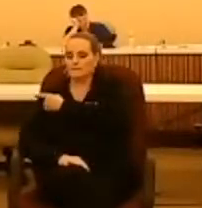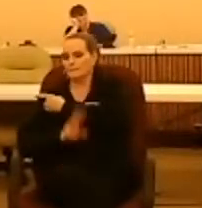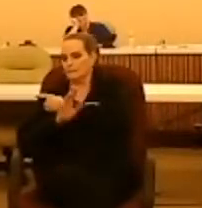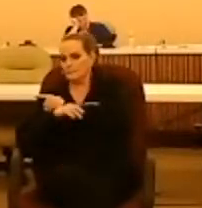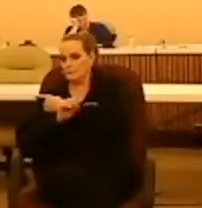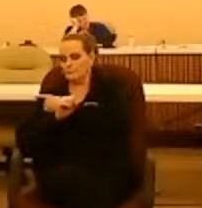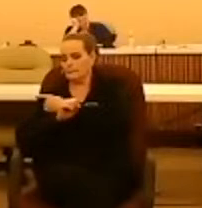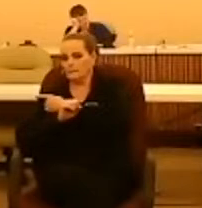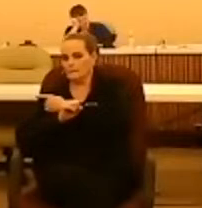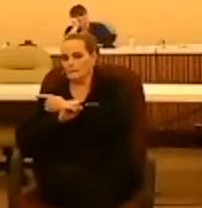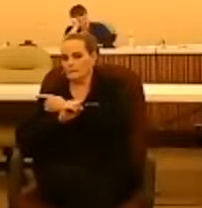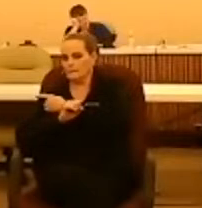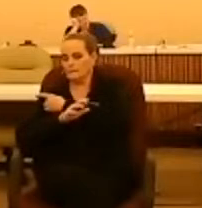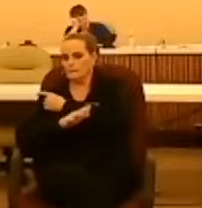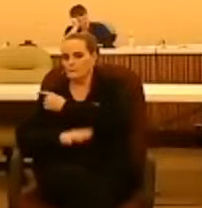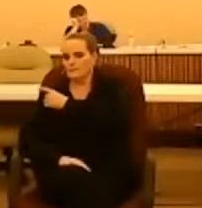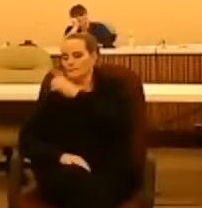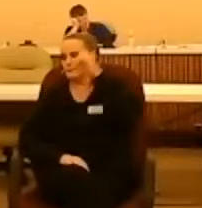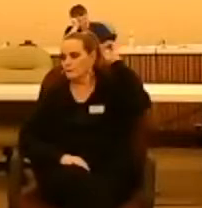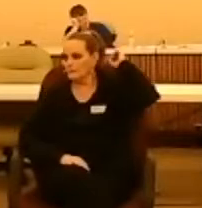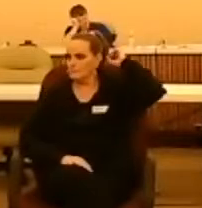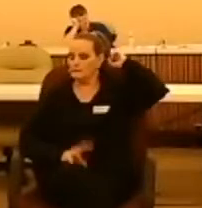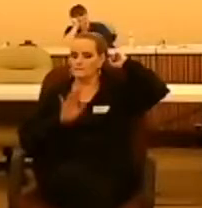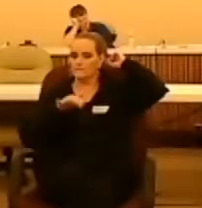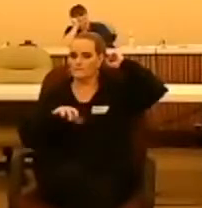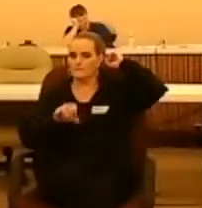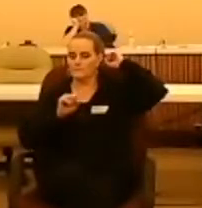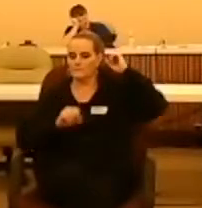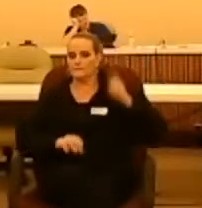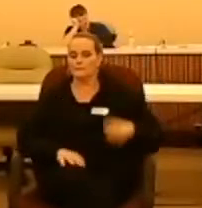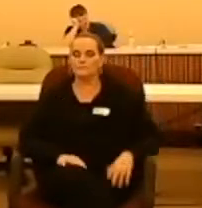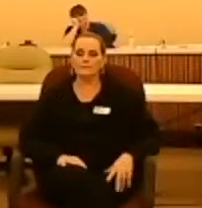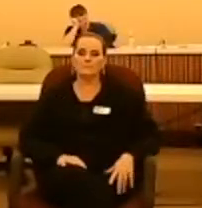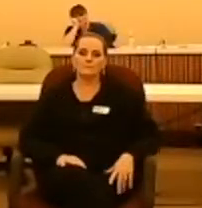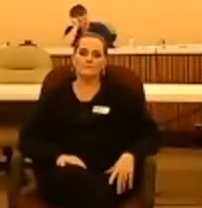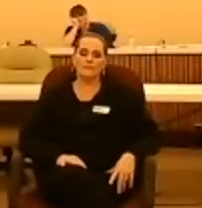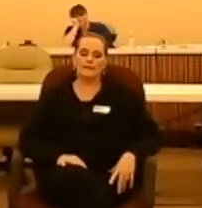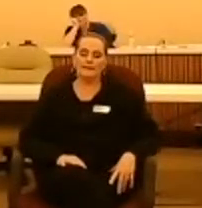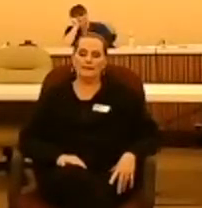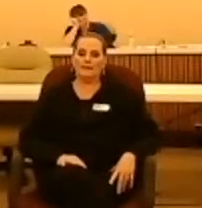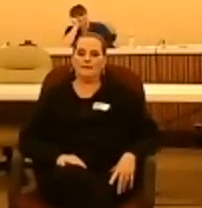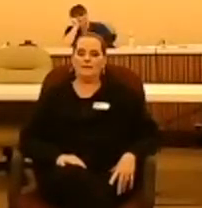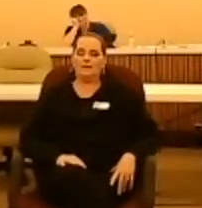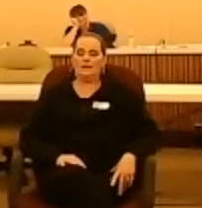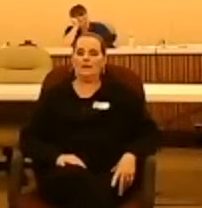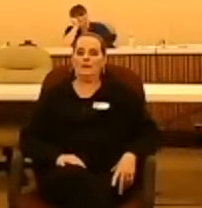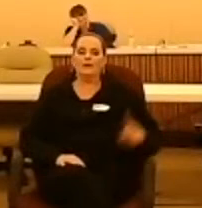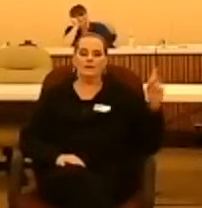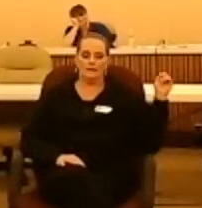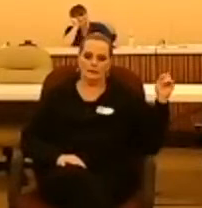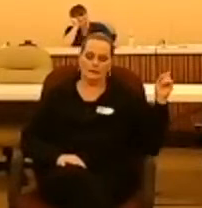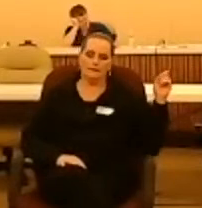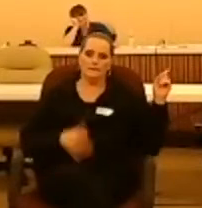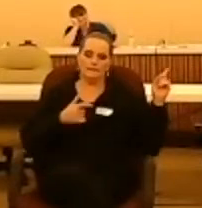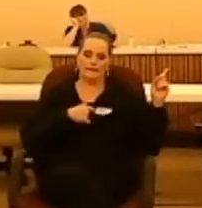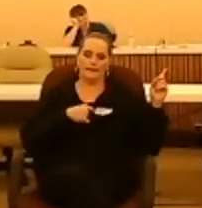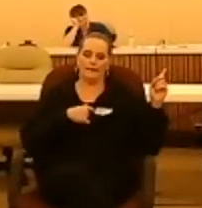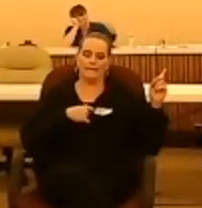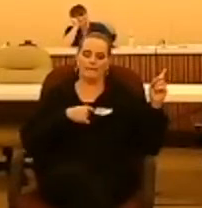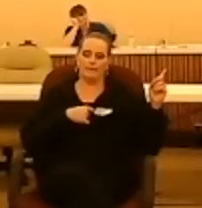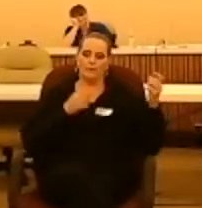Bolsner? Aye. Supervisor Schultz? Aye. Mr. Supervisor, I have